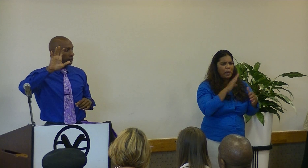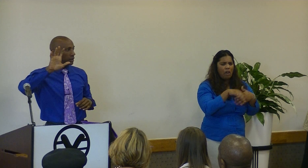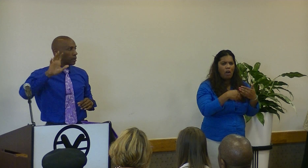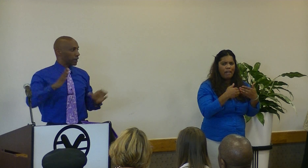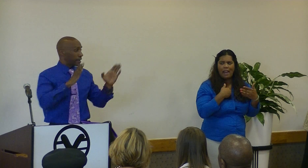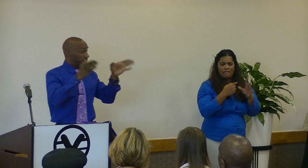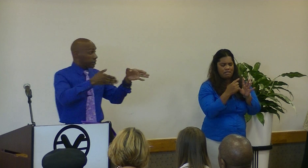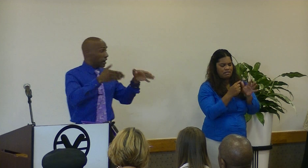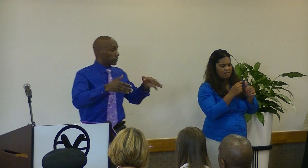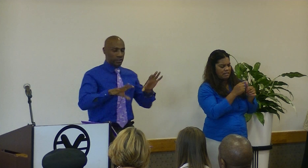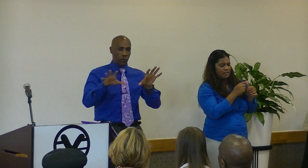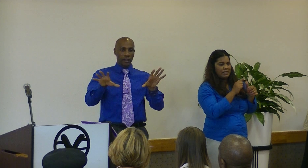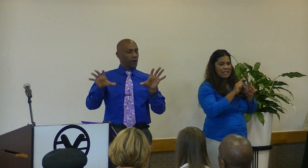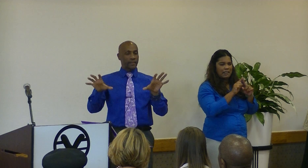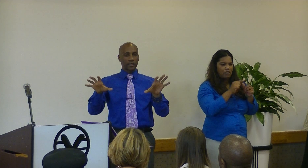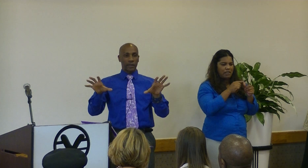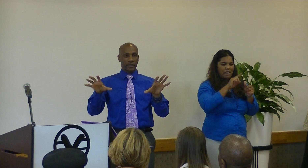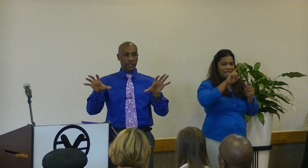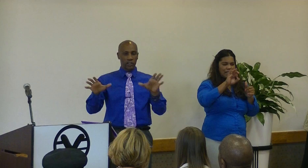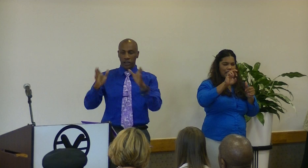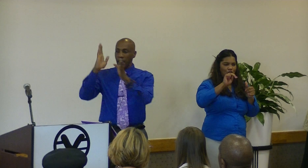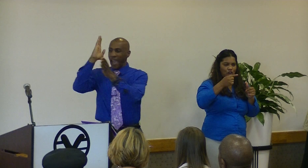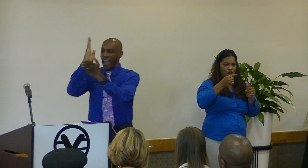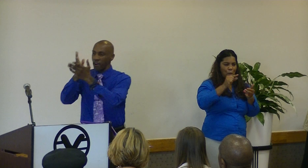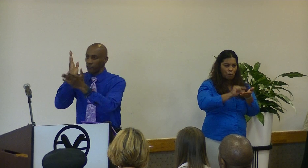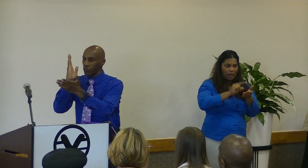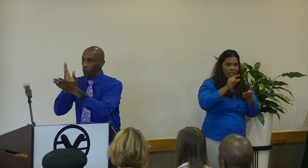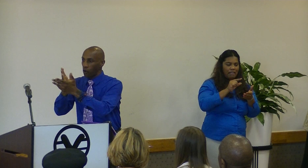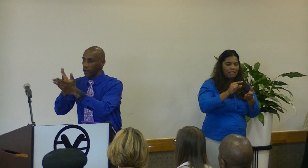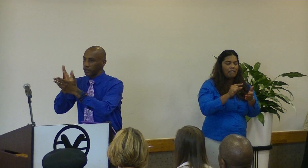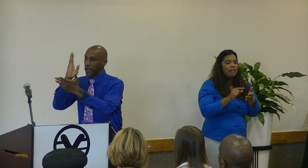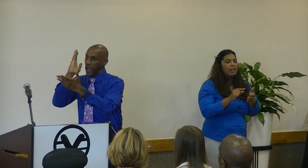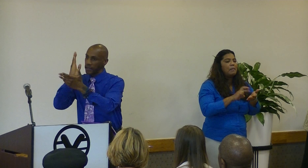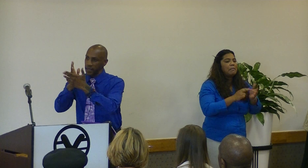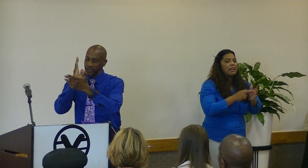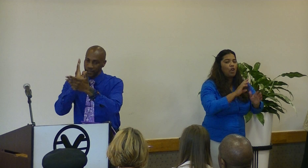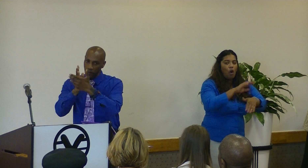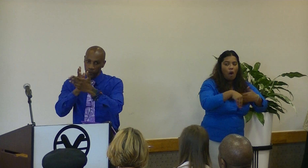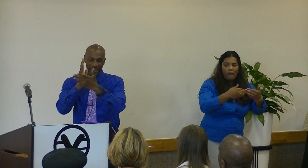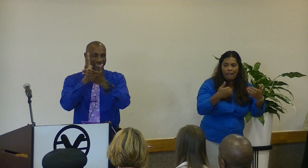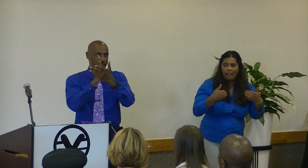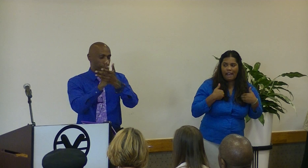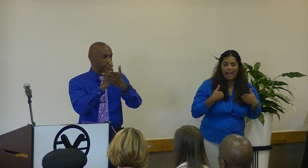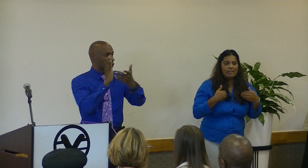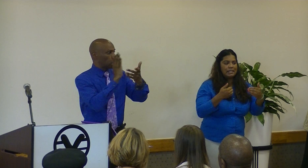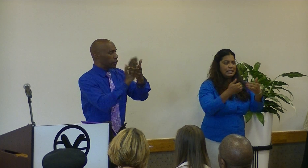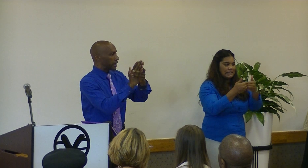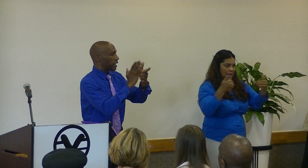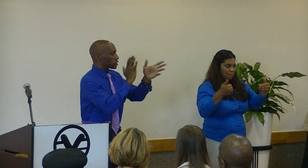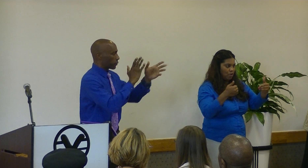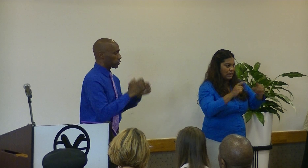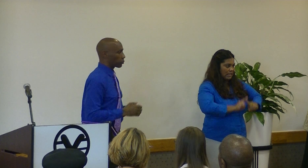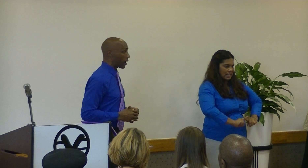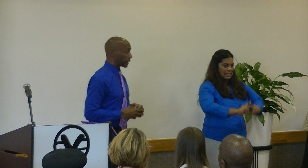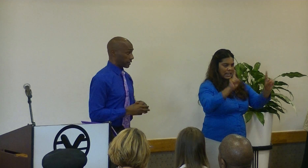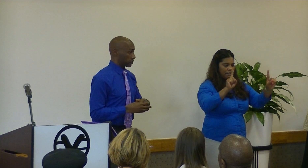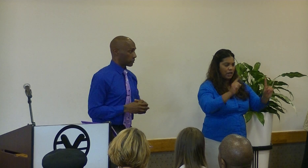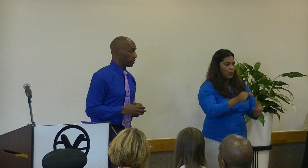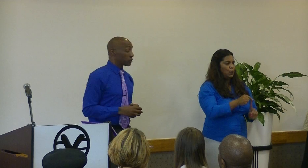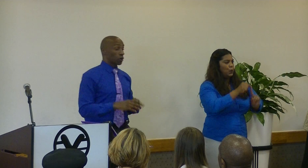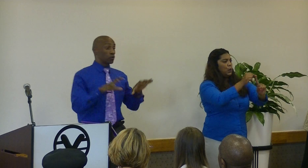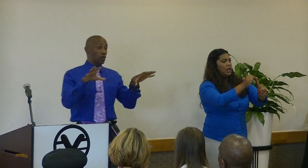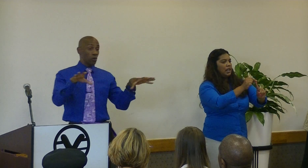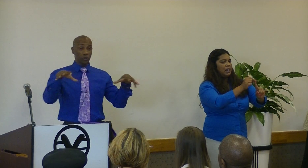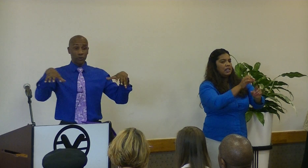we have. Because each and every, that's one of the great things about this teaching. Everyone has a separate, different, unique spiritual